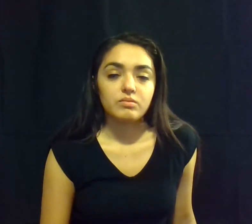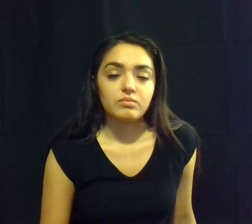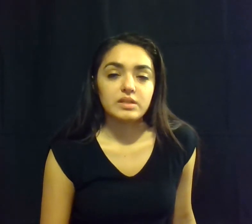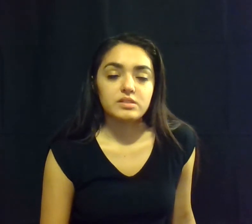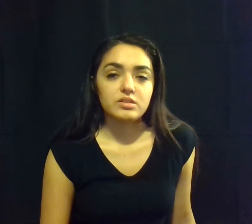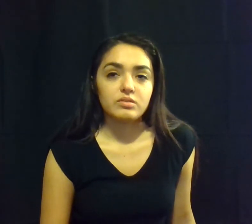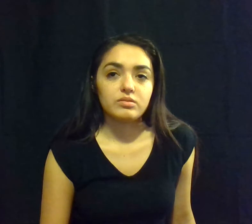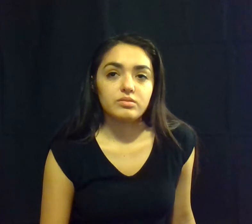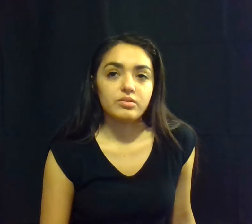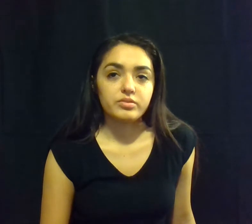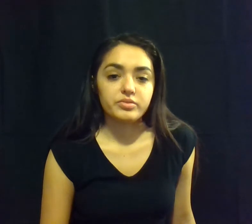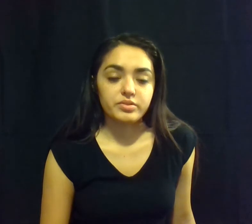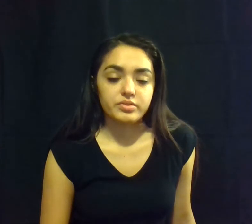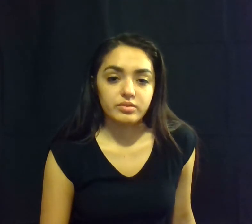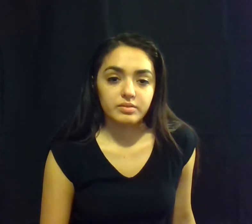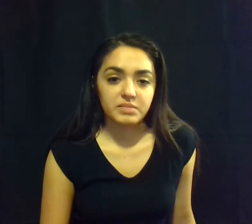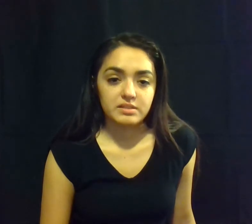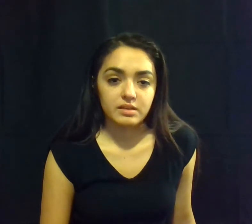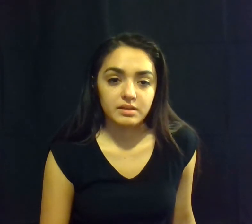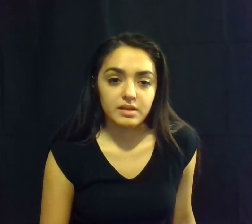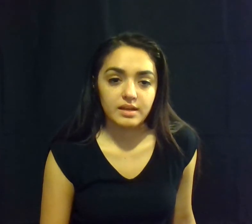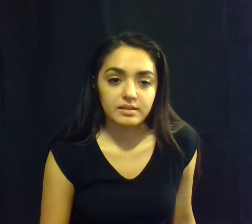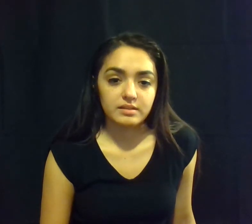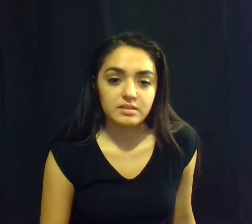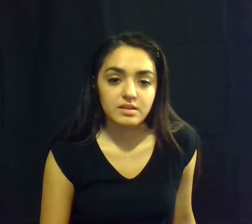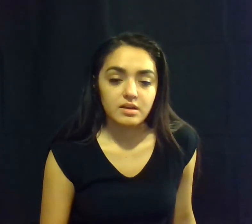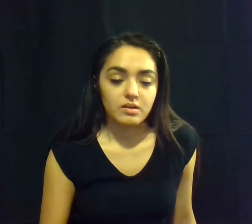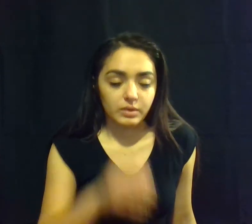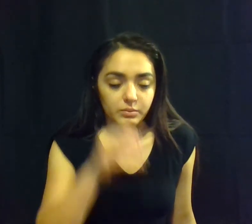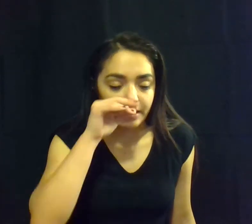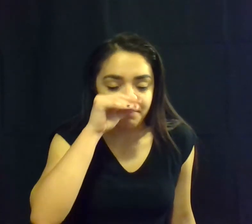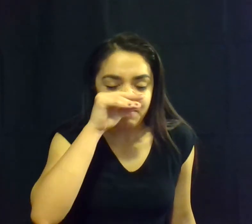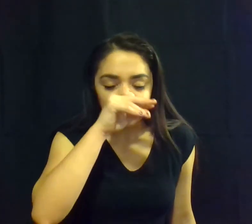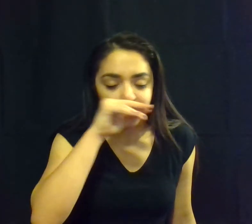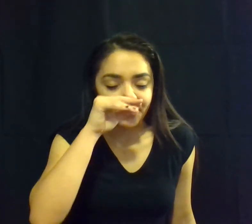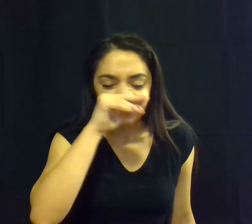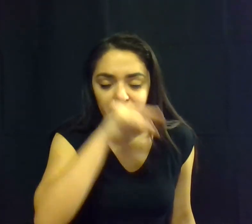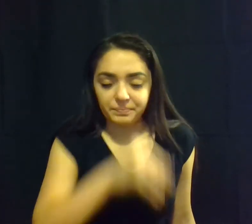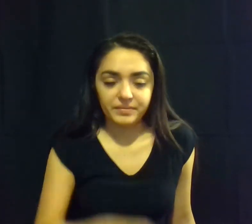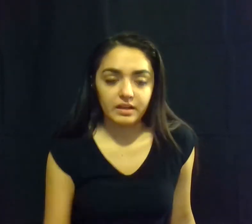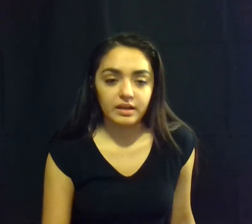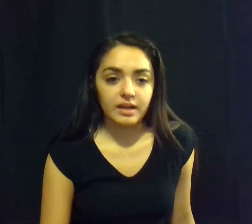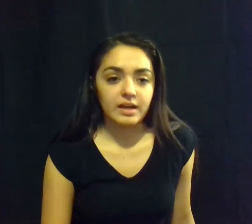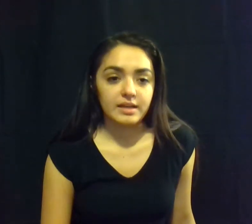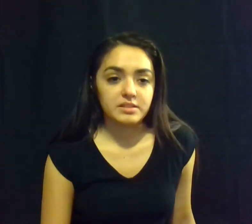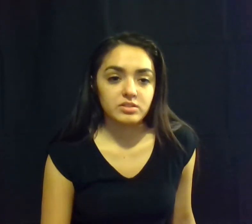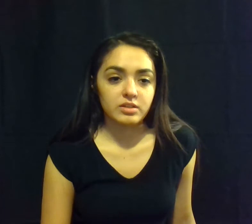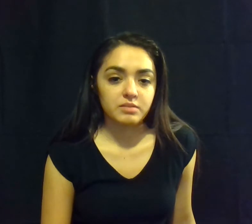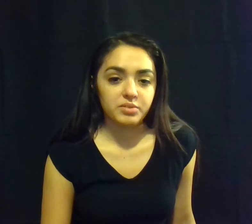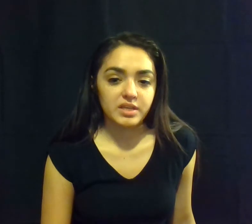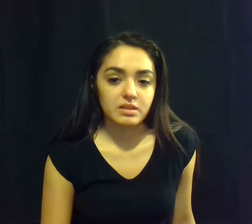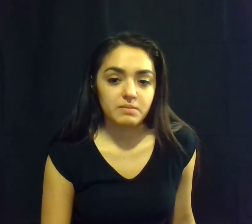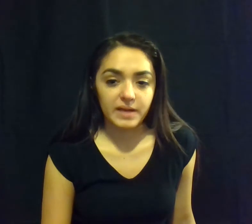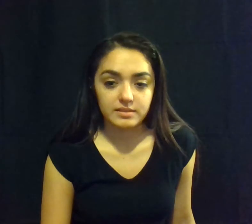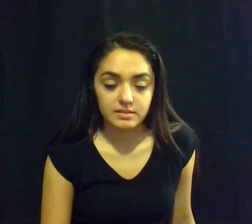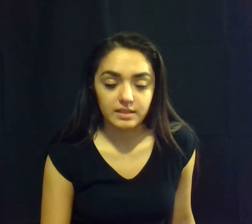went to the grocery store with my son, and when we came back home, I started bringing the bags inside the